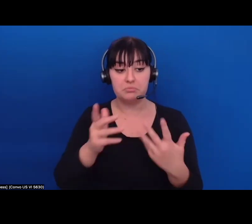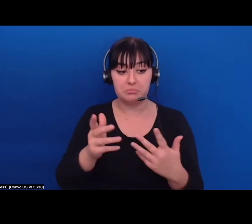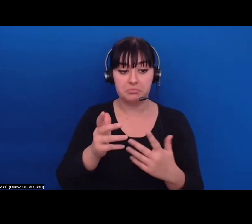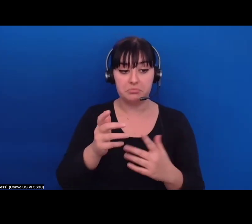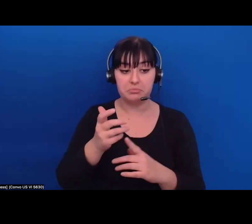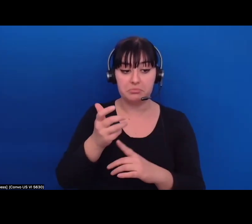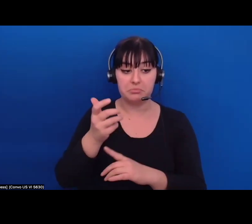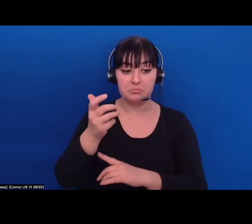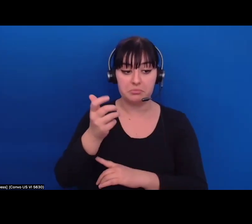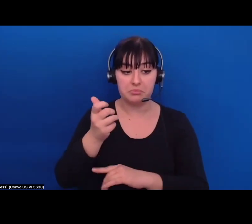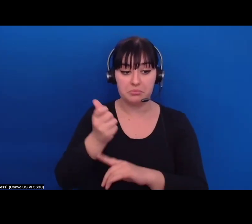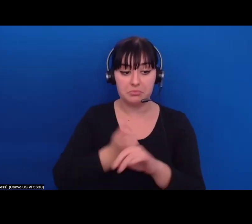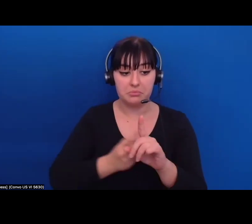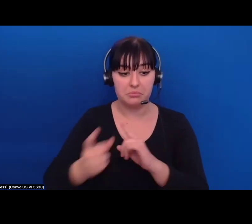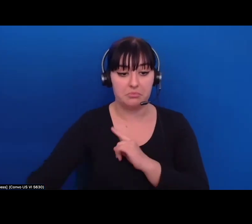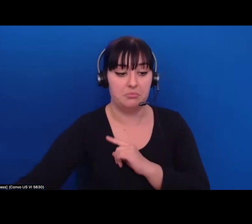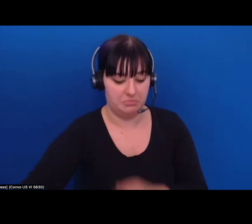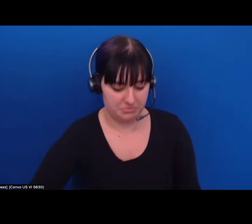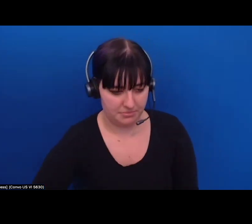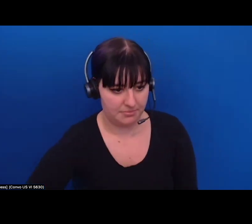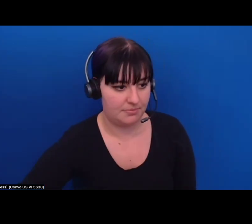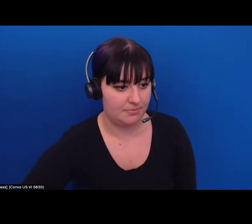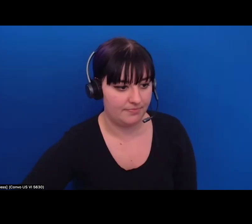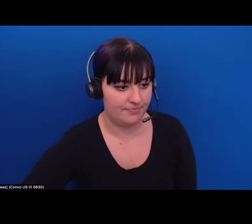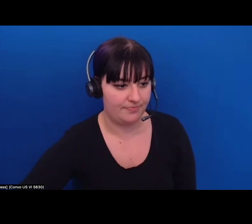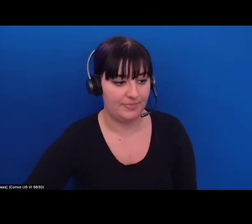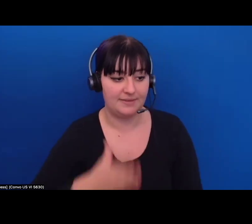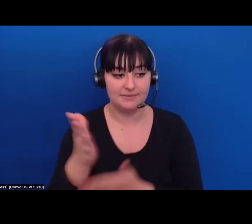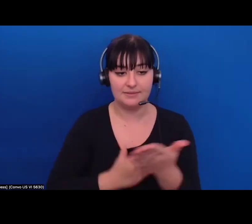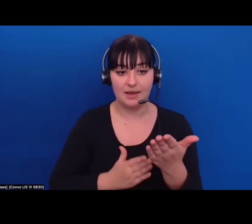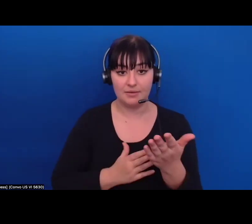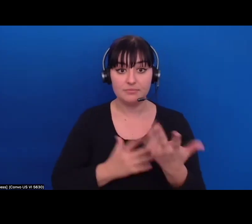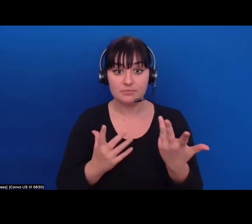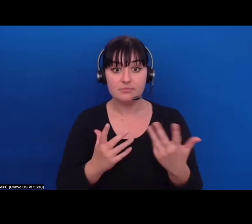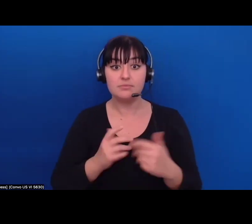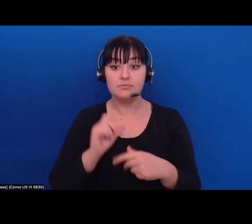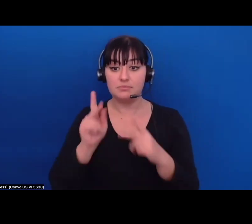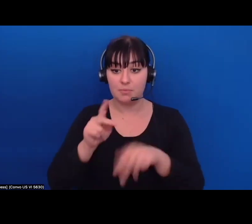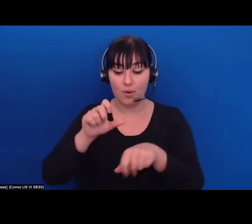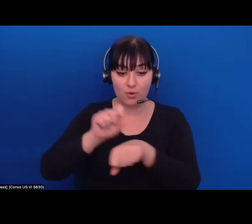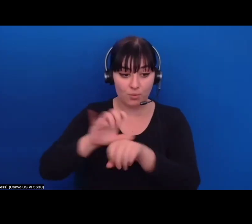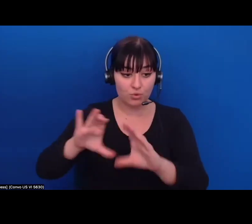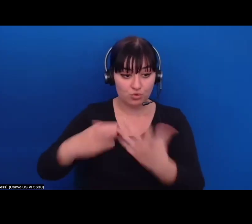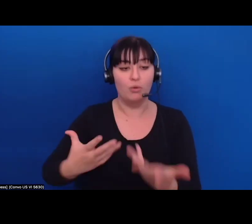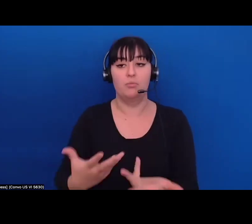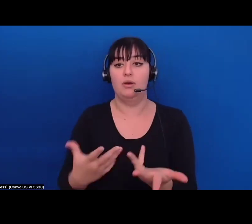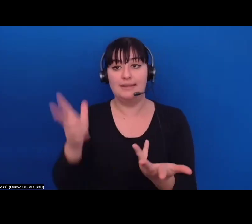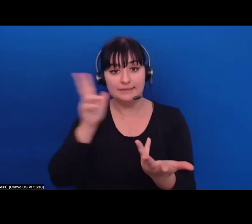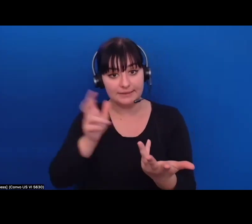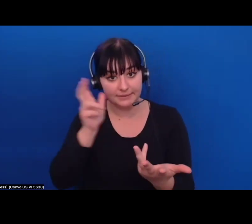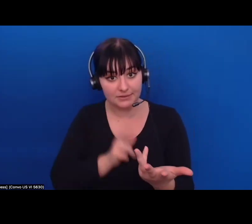are some people on the work group and listening that have been very extensively involved in this legislation and